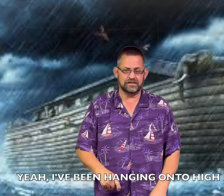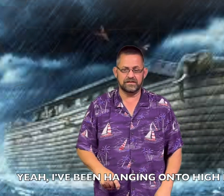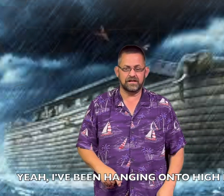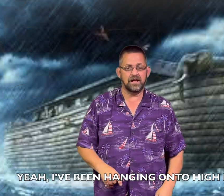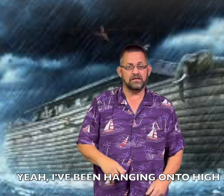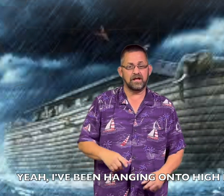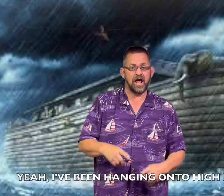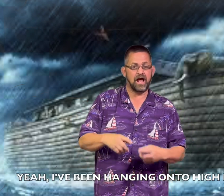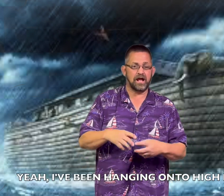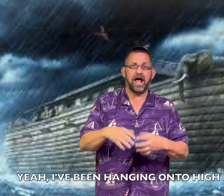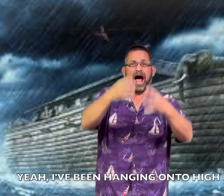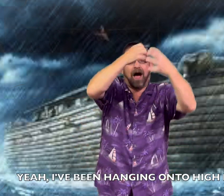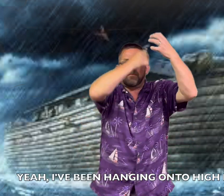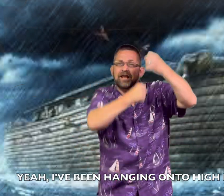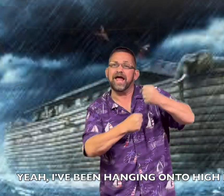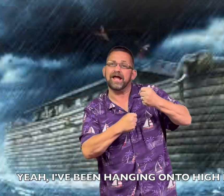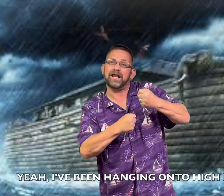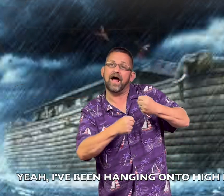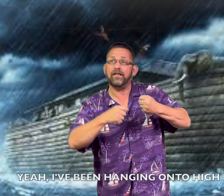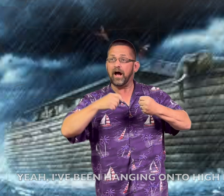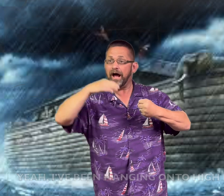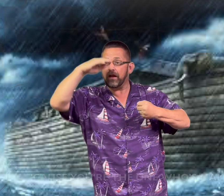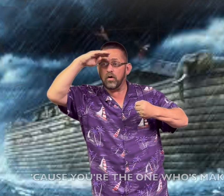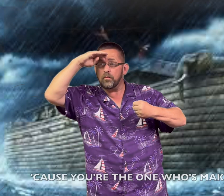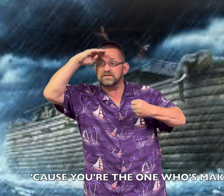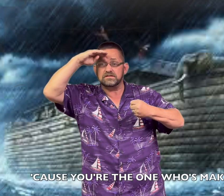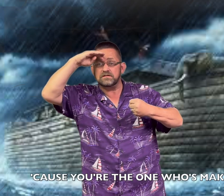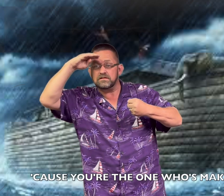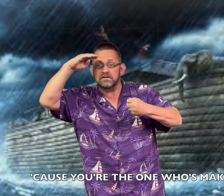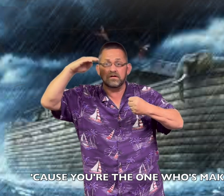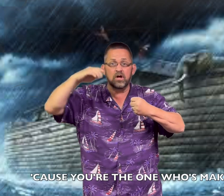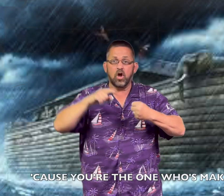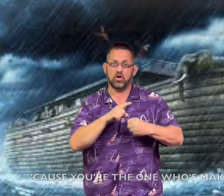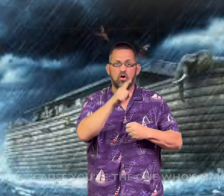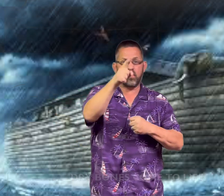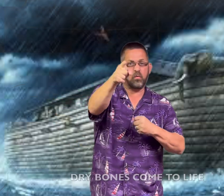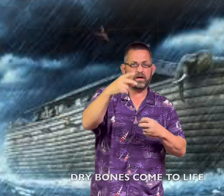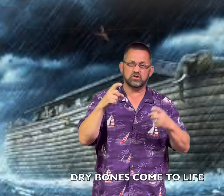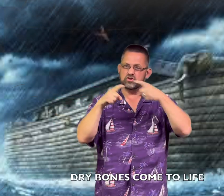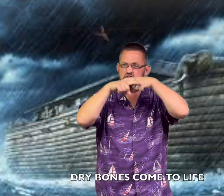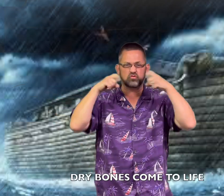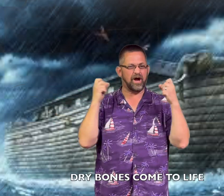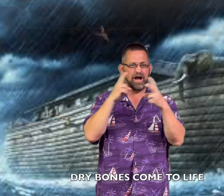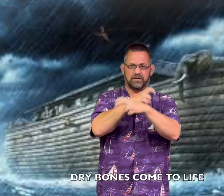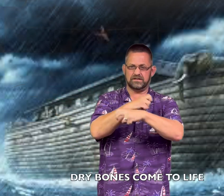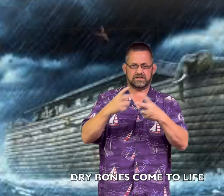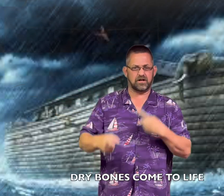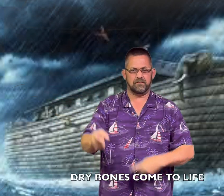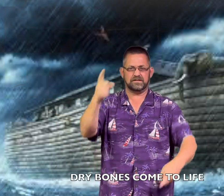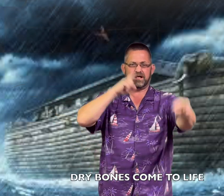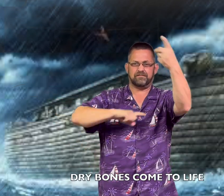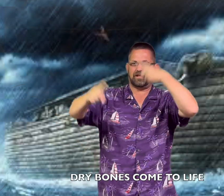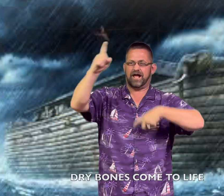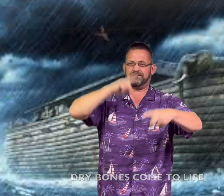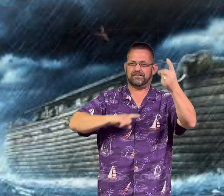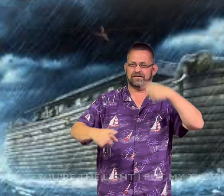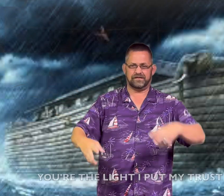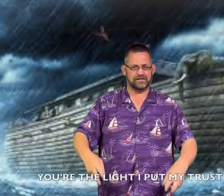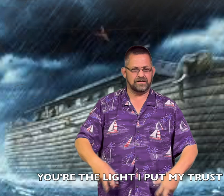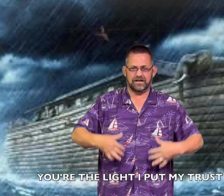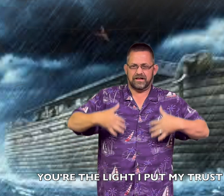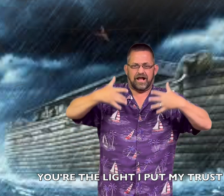Yeah, I've been hanging on the high hopes Cause you're the one who's making dry bones come to life